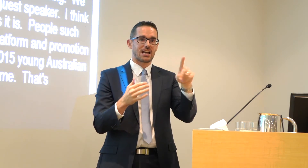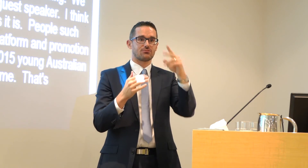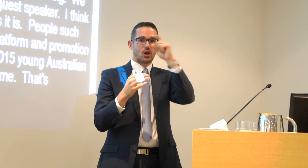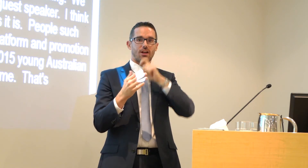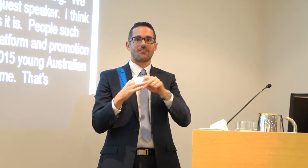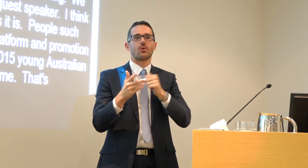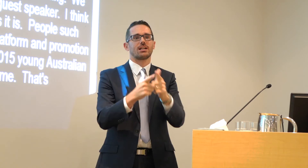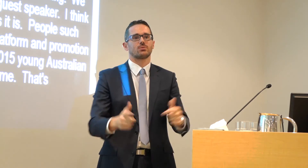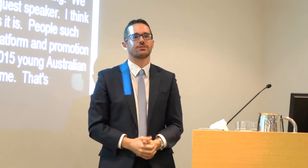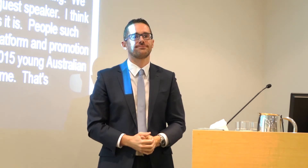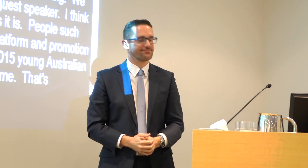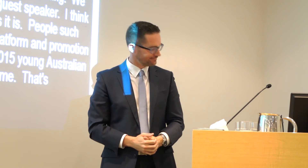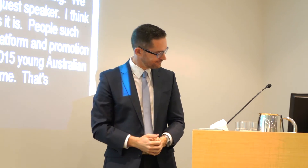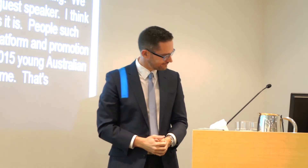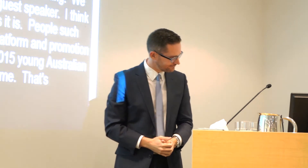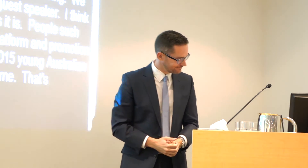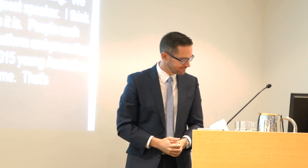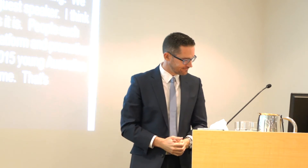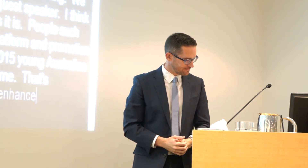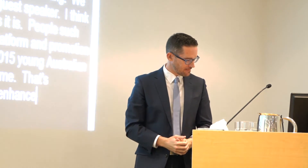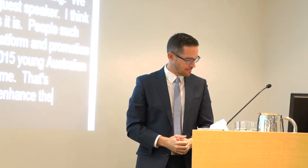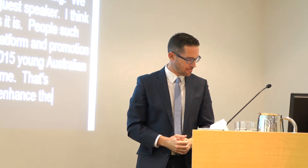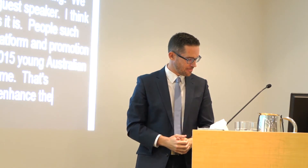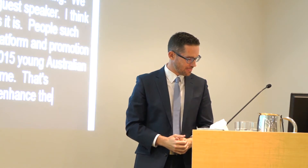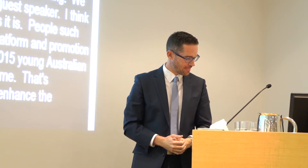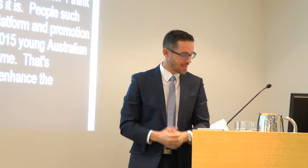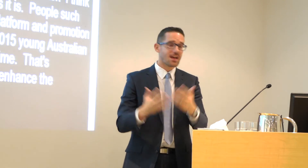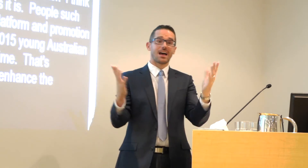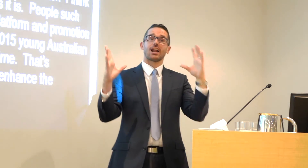only enhance the reputation and profile of our language.